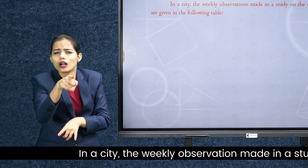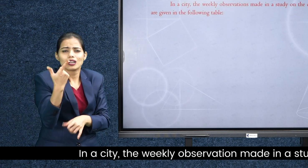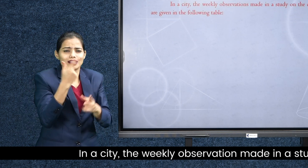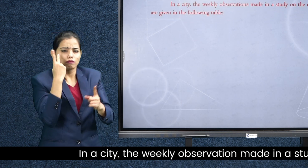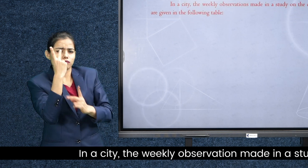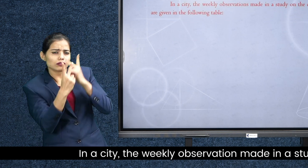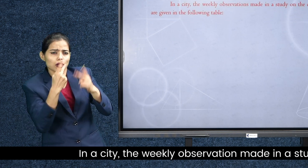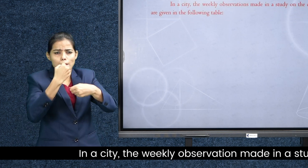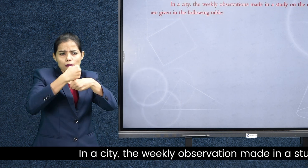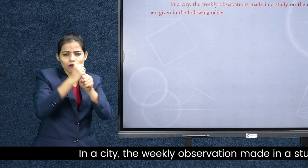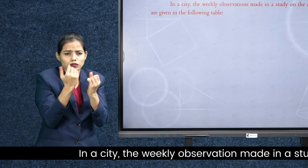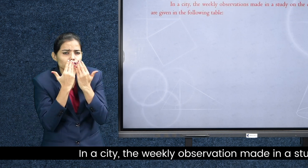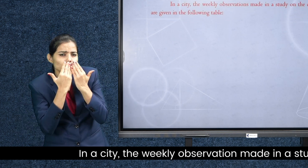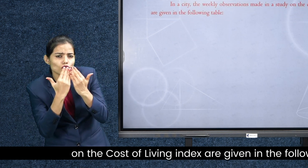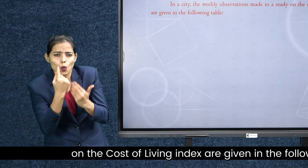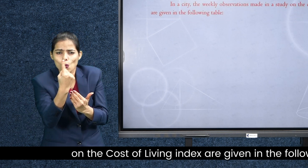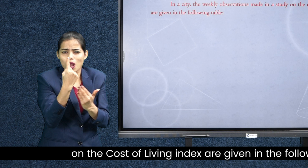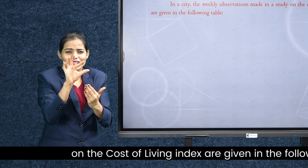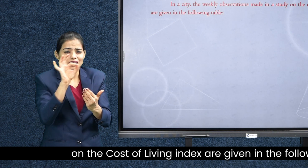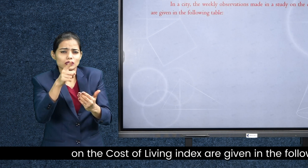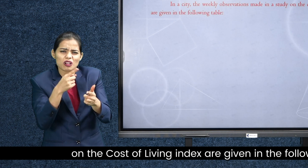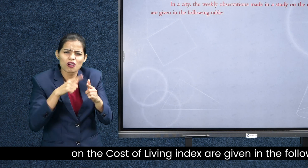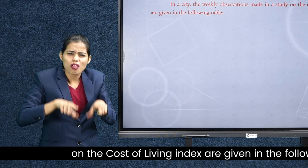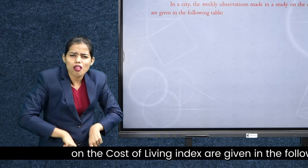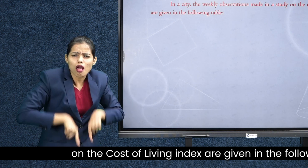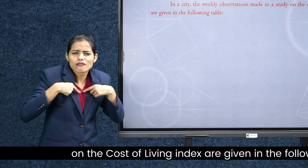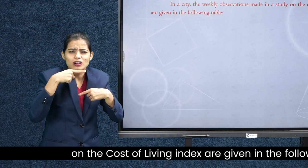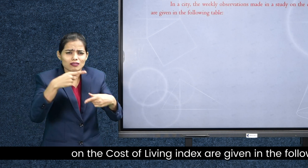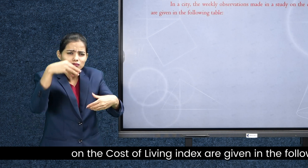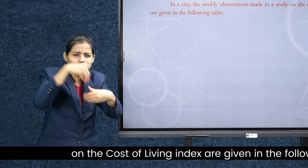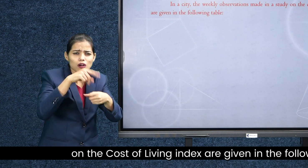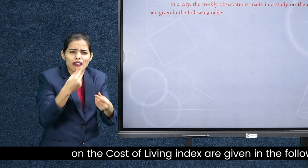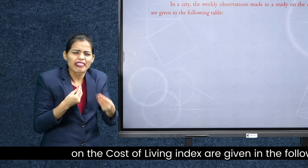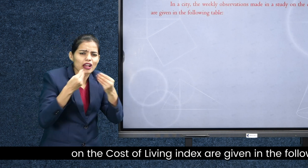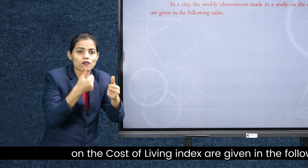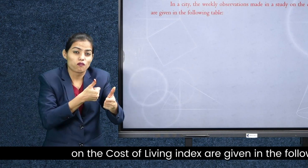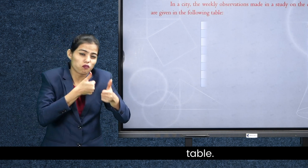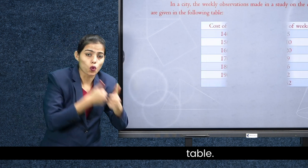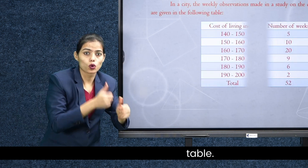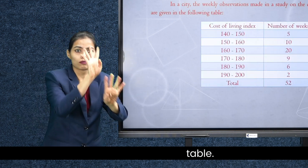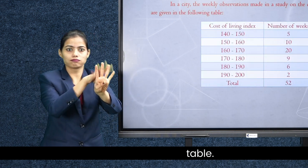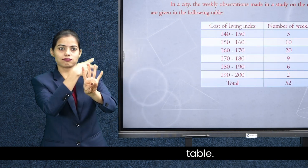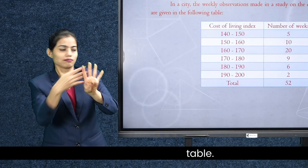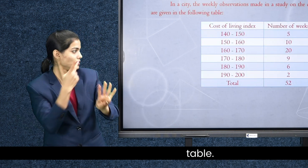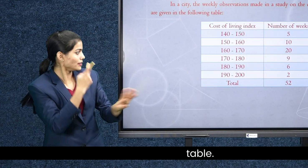weekly observation made in a study on the cost of living index are given in the following table.